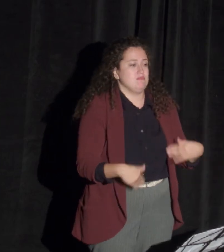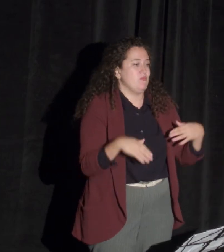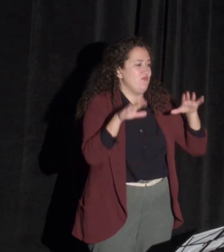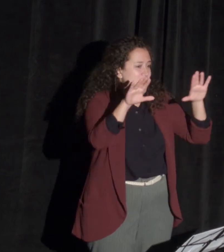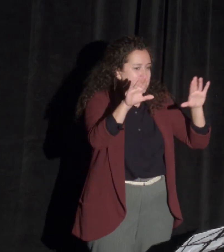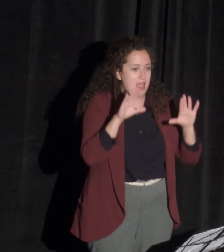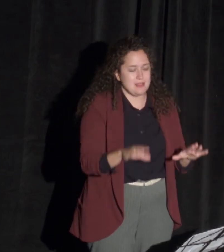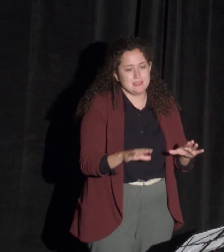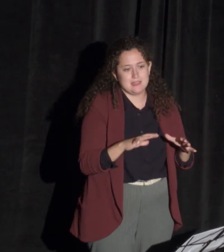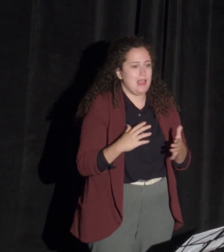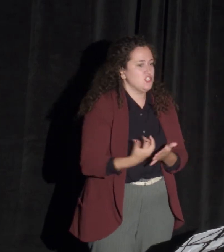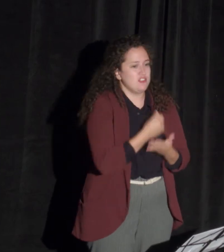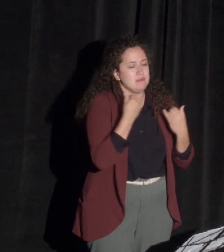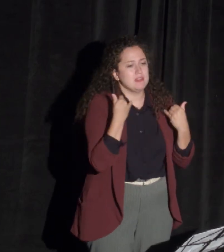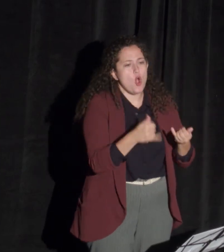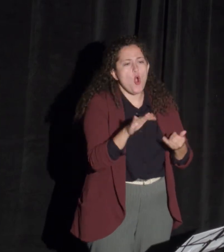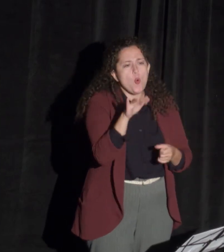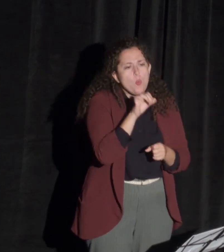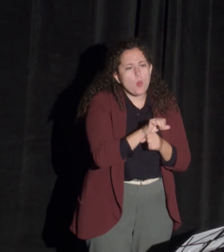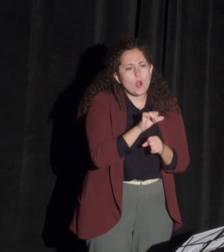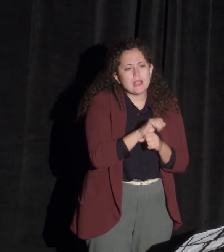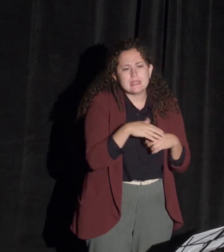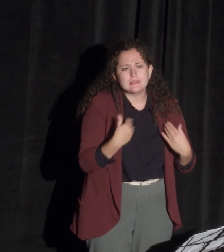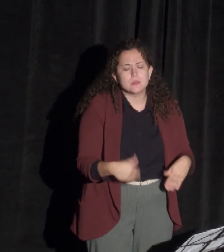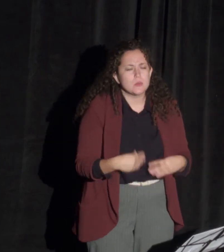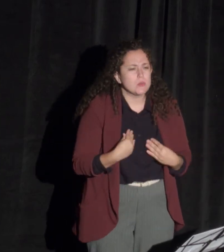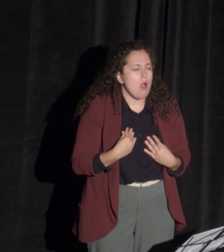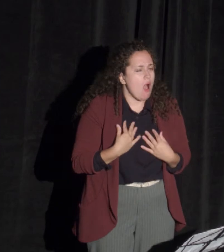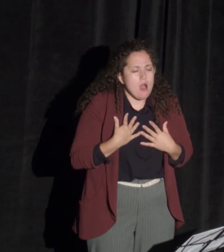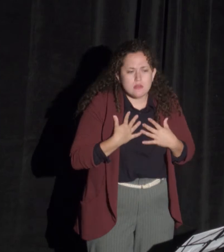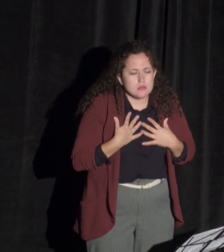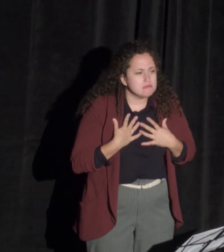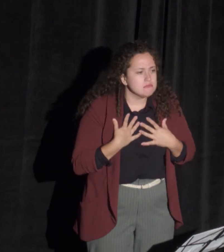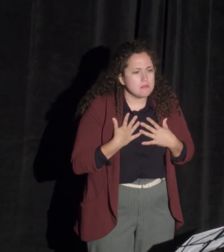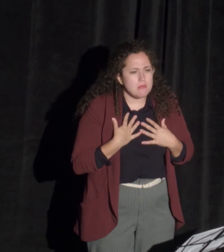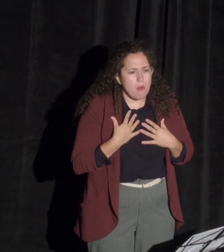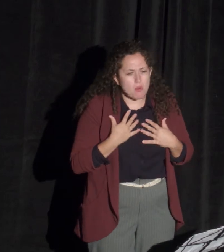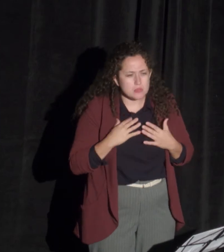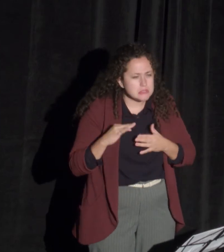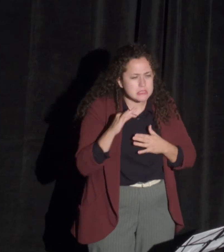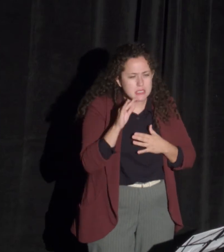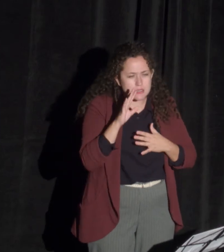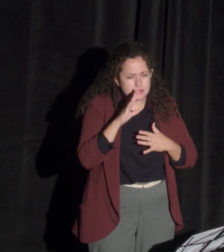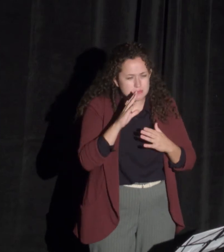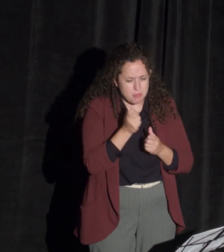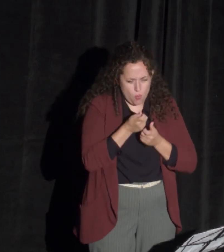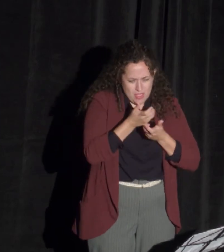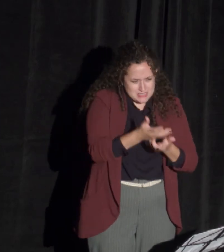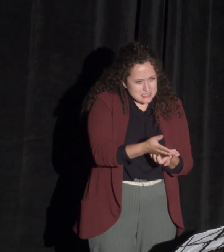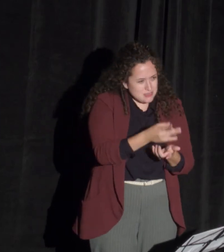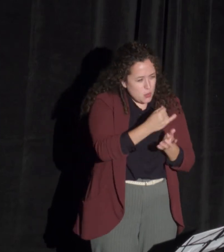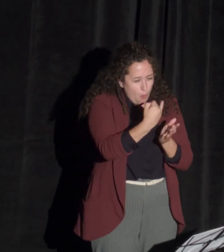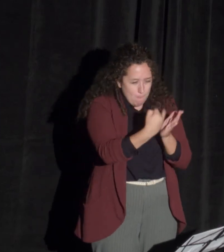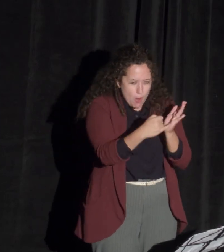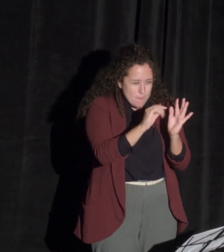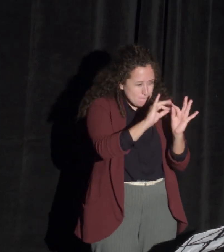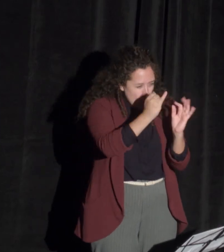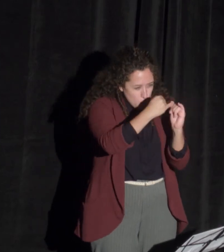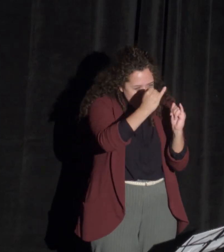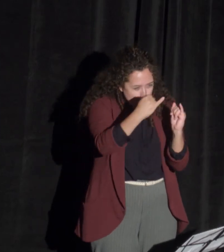poetic. The often really detailed line work, often quite a restricted palette, which really sort of draws you